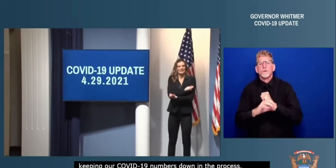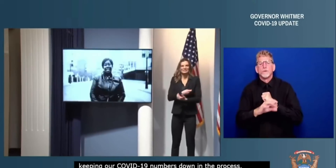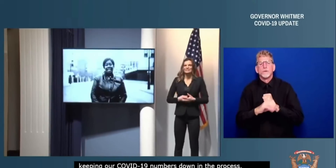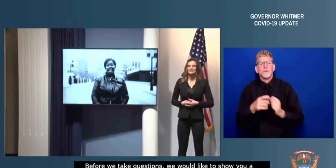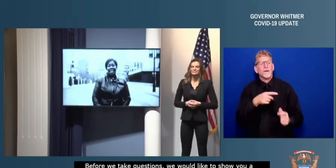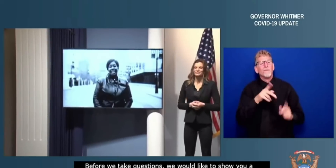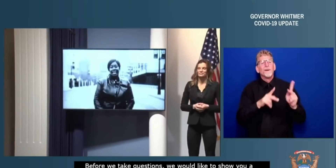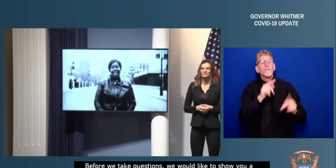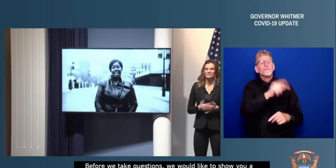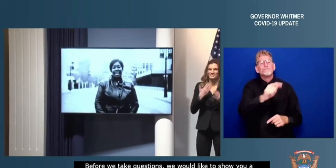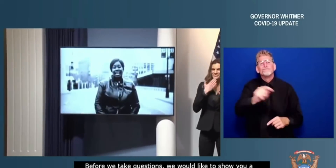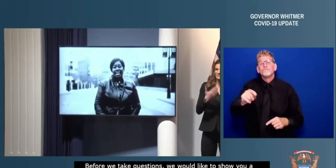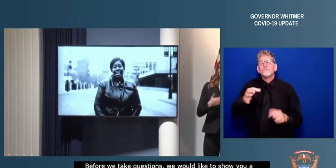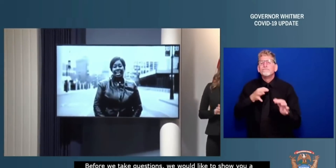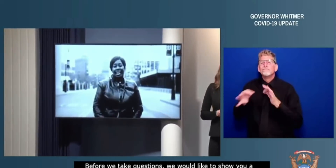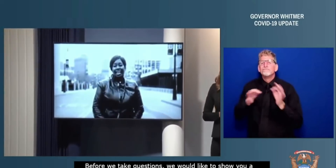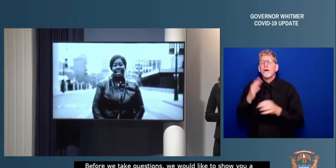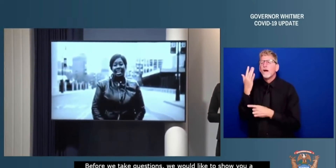vaccinated. Thank you.